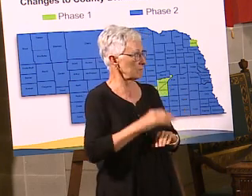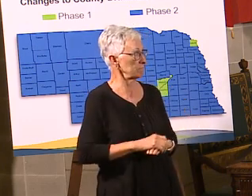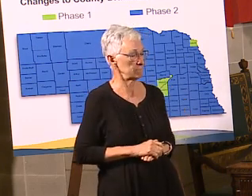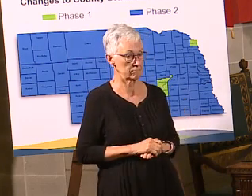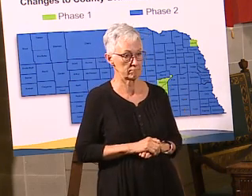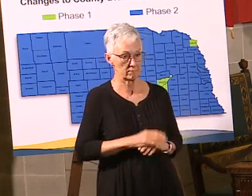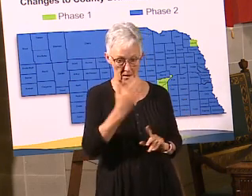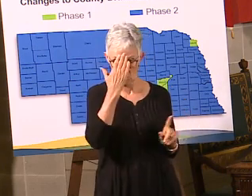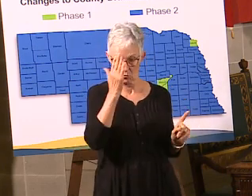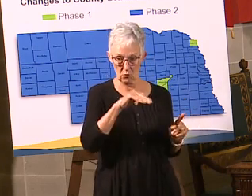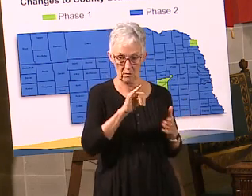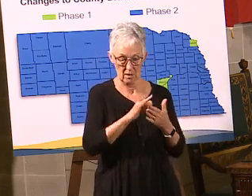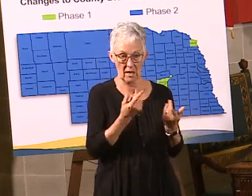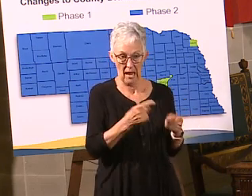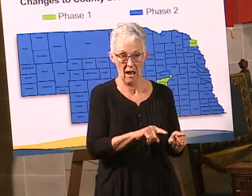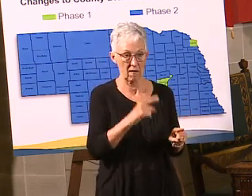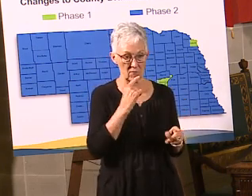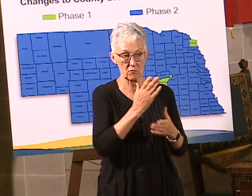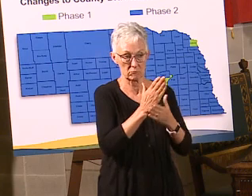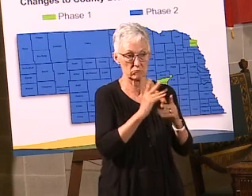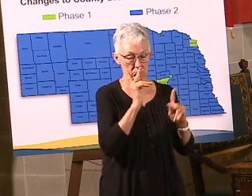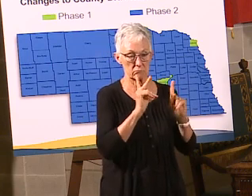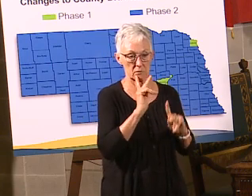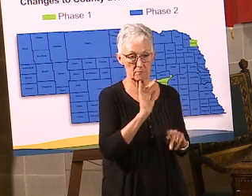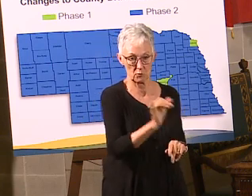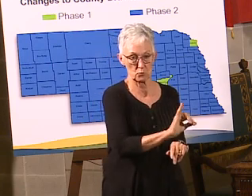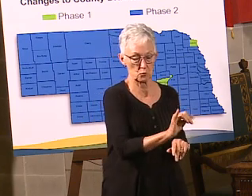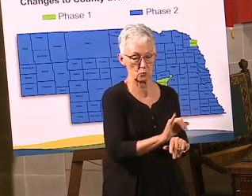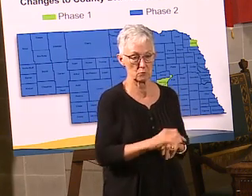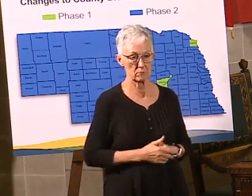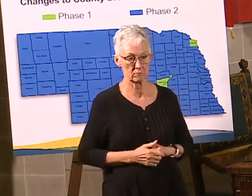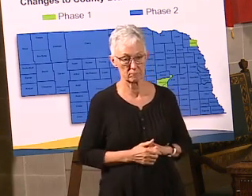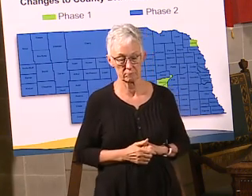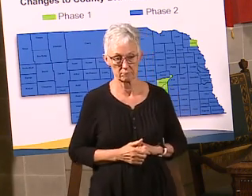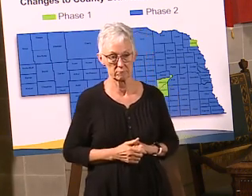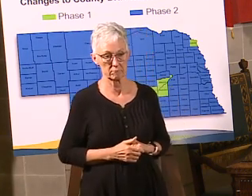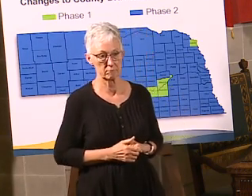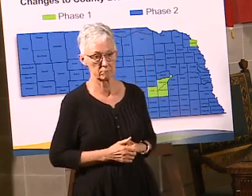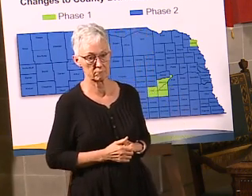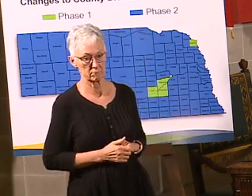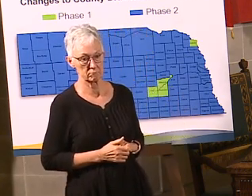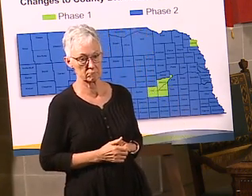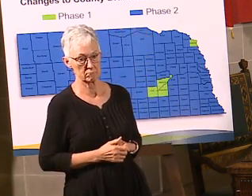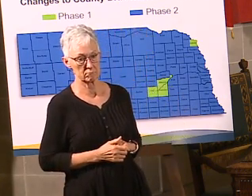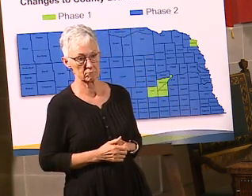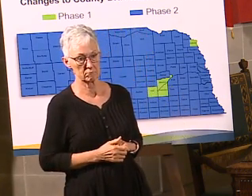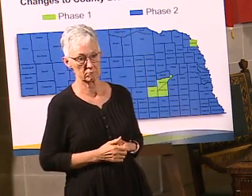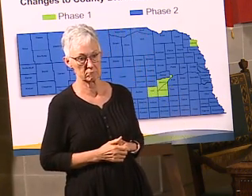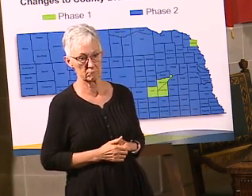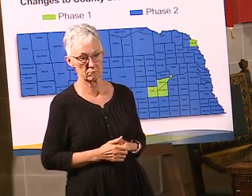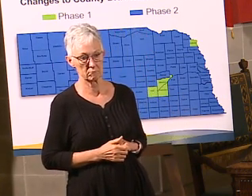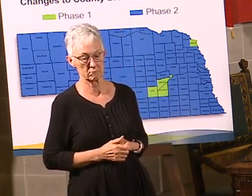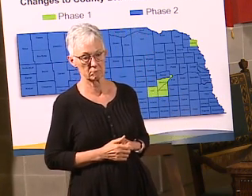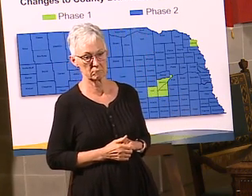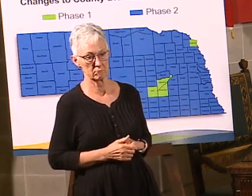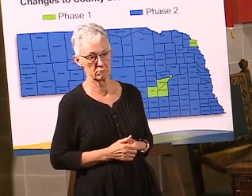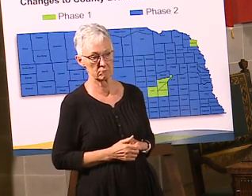well. Sydney Holzfaster wants to know if you plan to extend the eviction